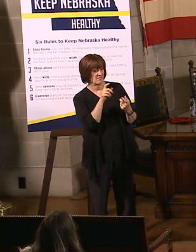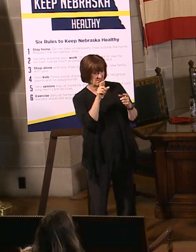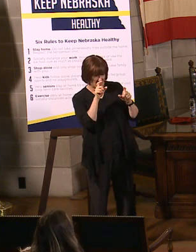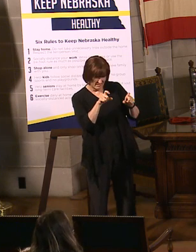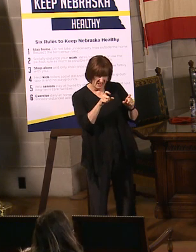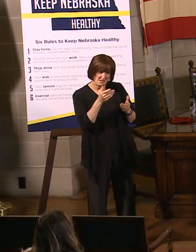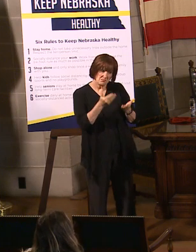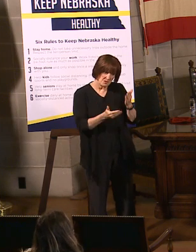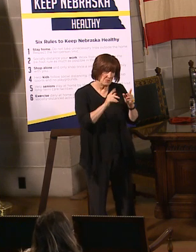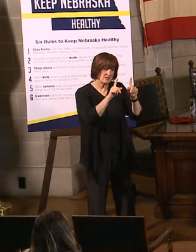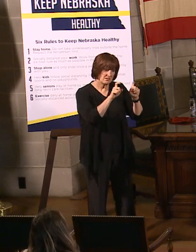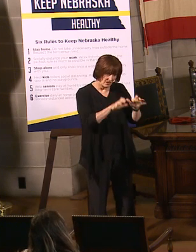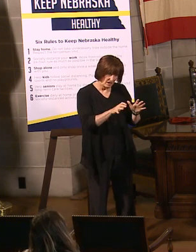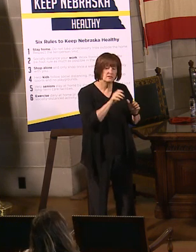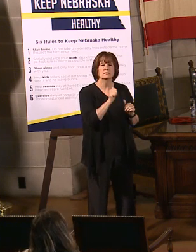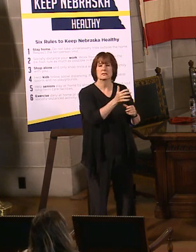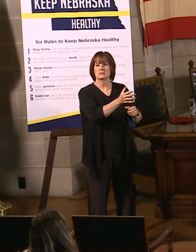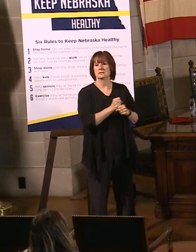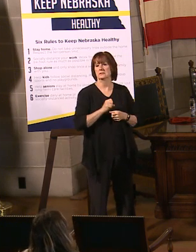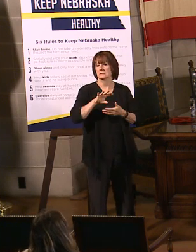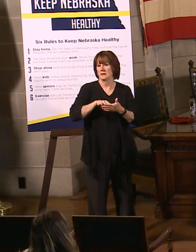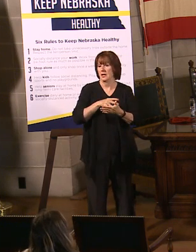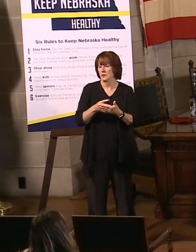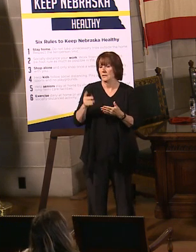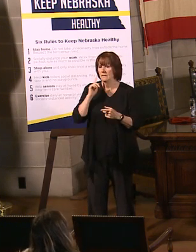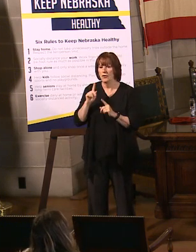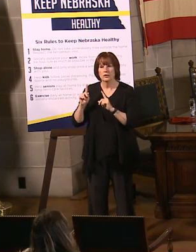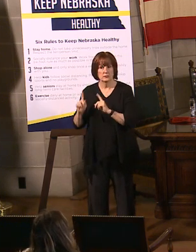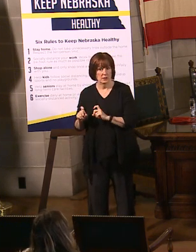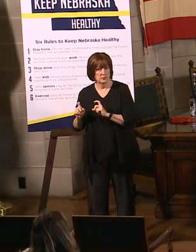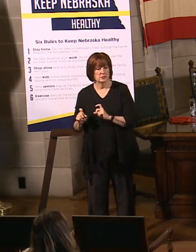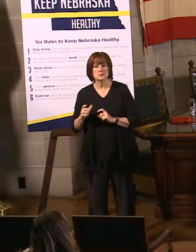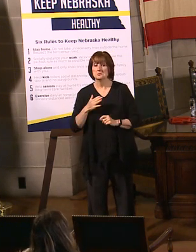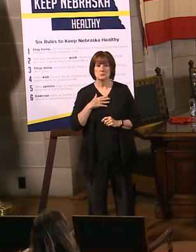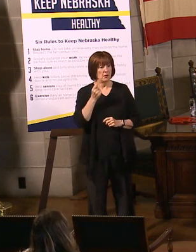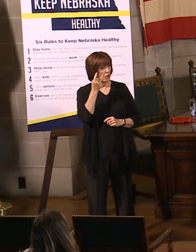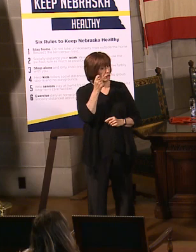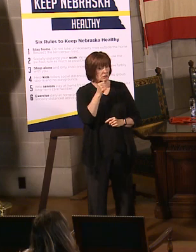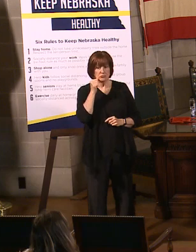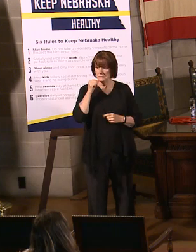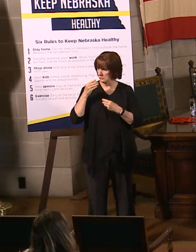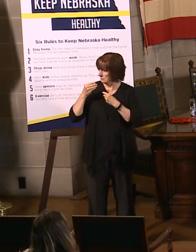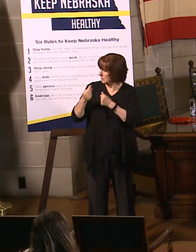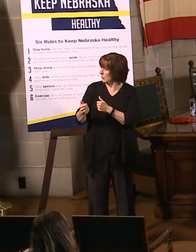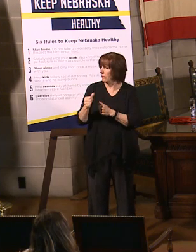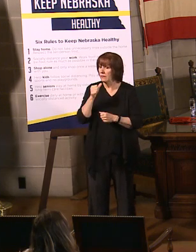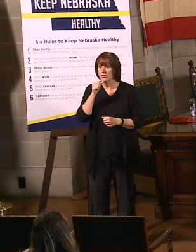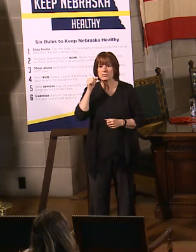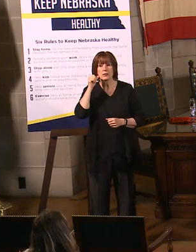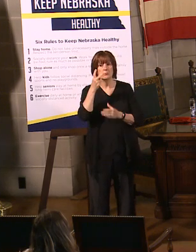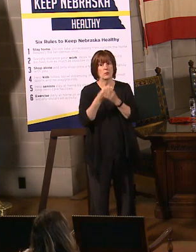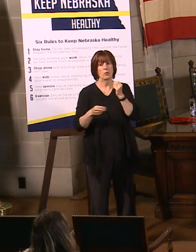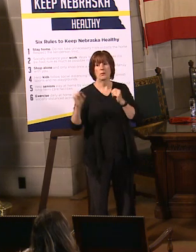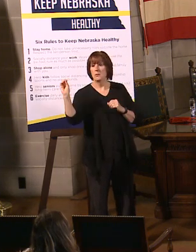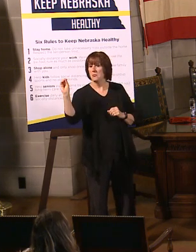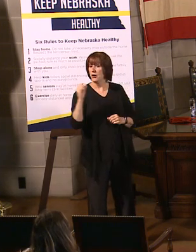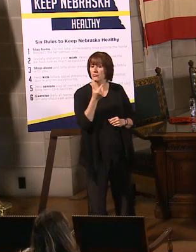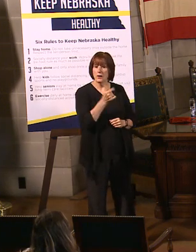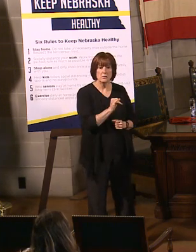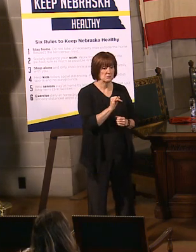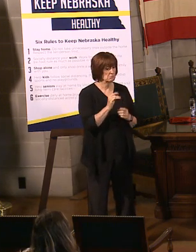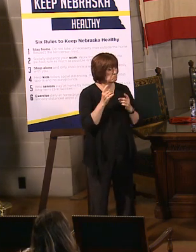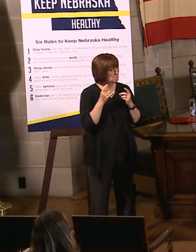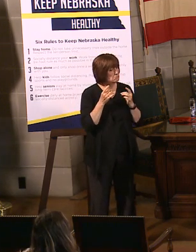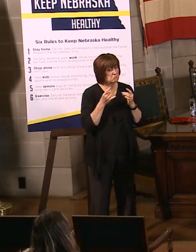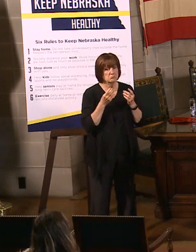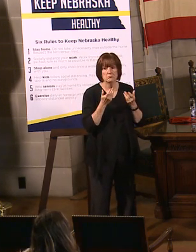where you can schedule coming in and getting that test. My understanding is things went very smoothly yesterday with Test Nebraska, both in Omaha and Grand Island.